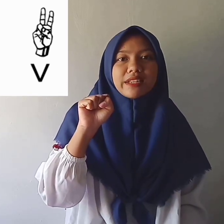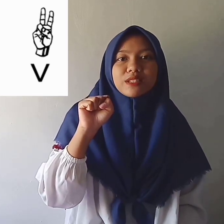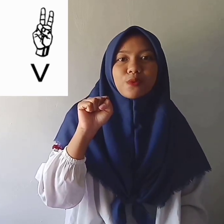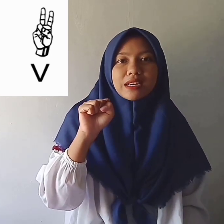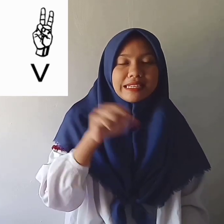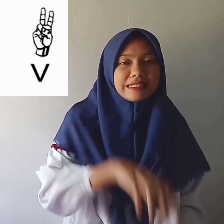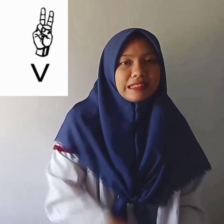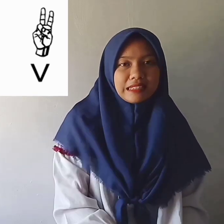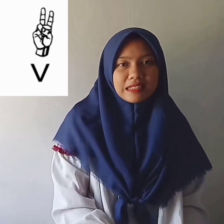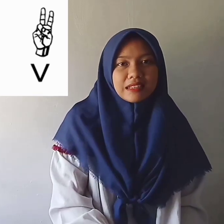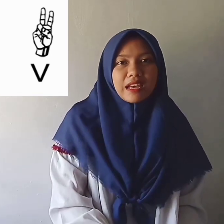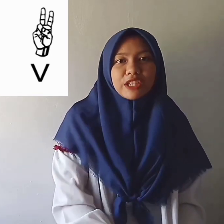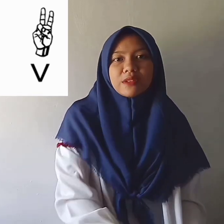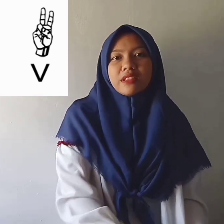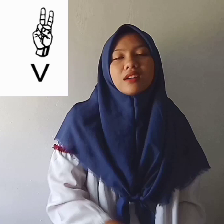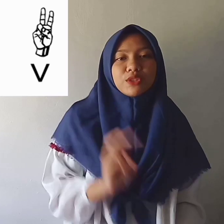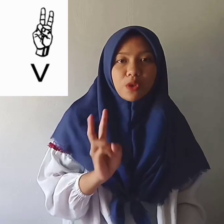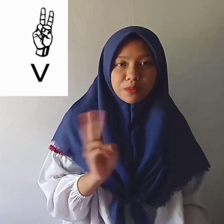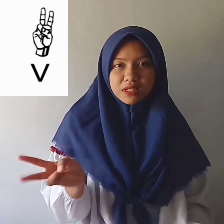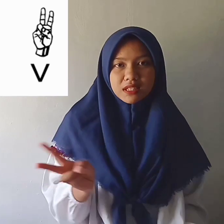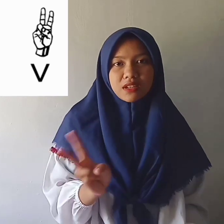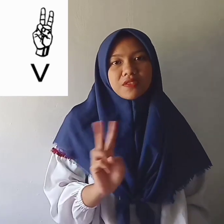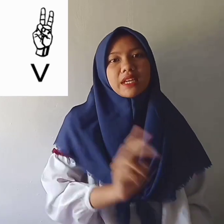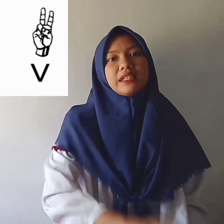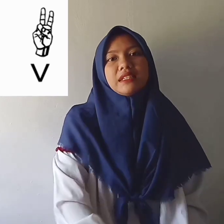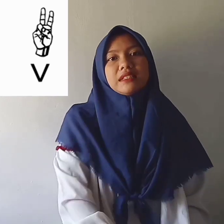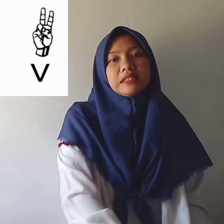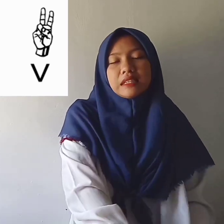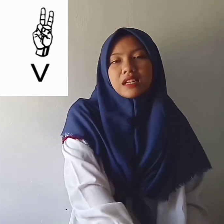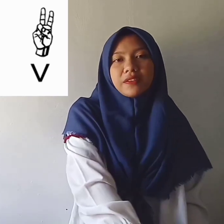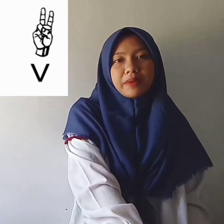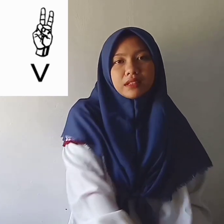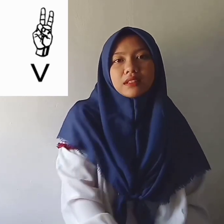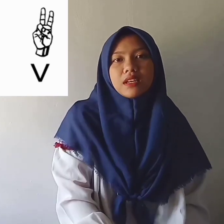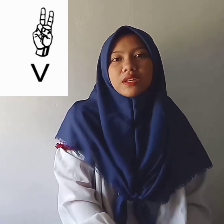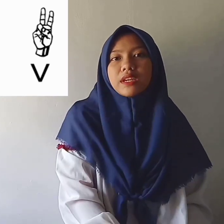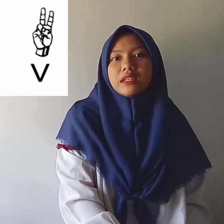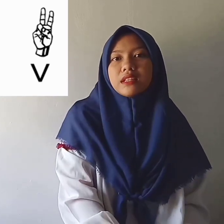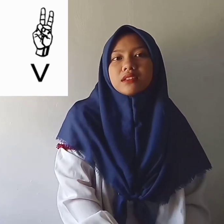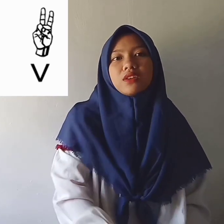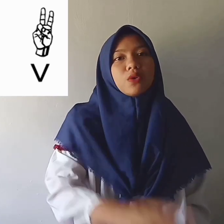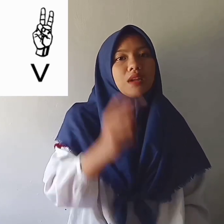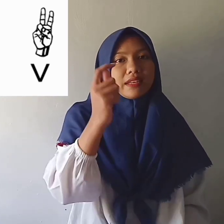next one is T. Actually, there are two options of signing T alphabet. You can either go like